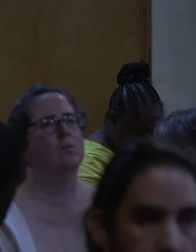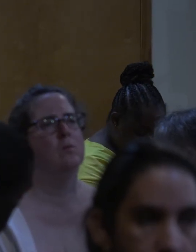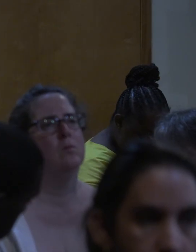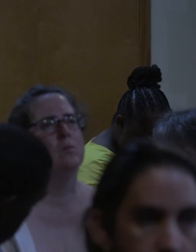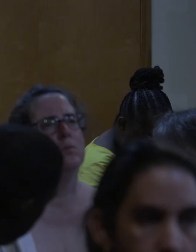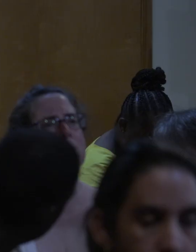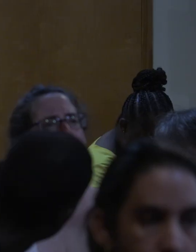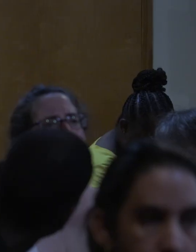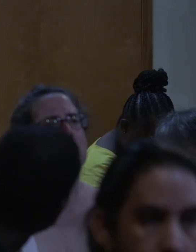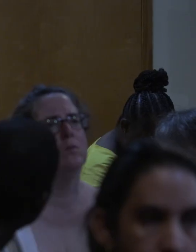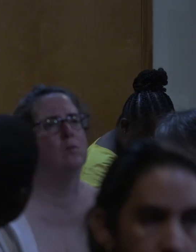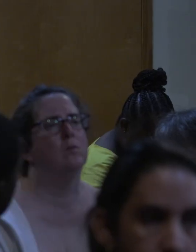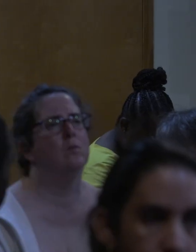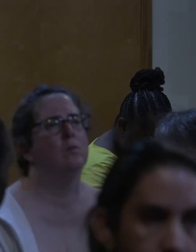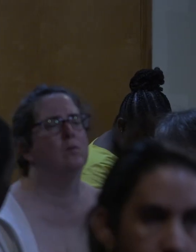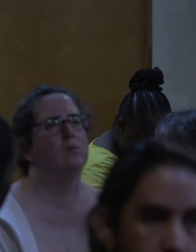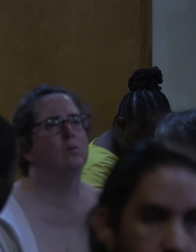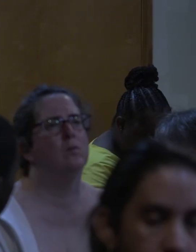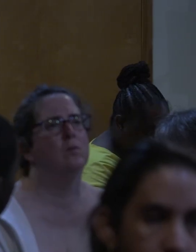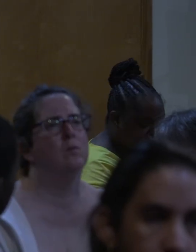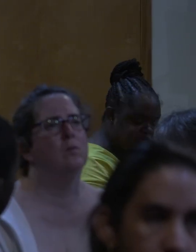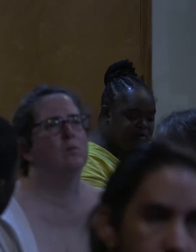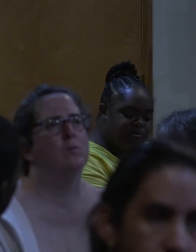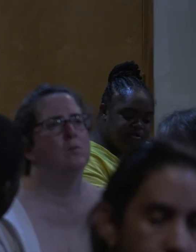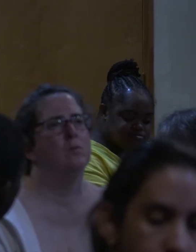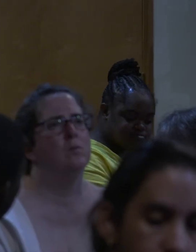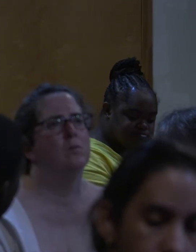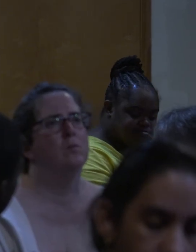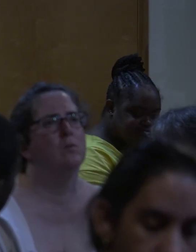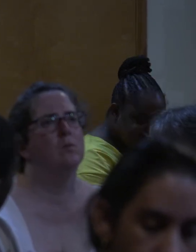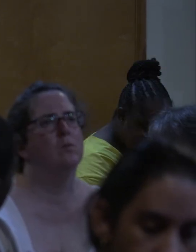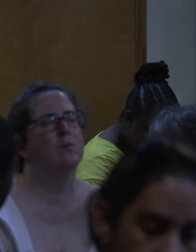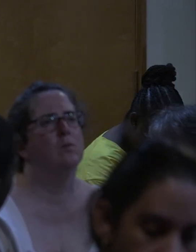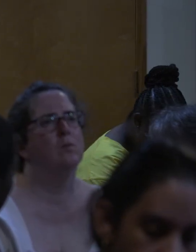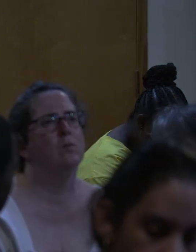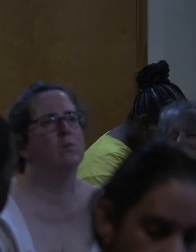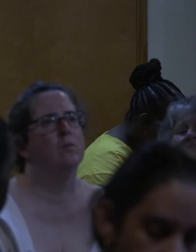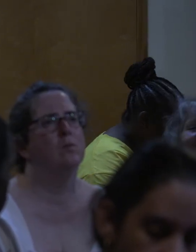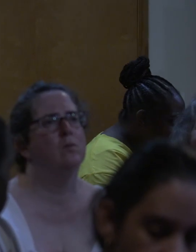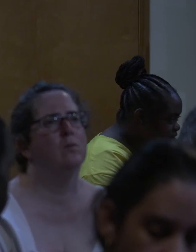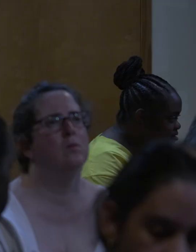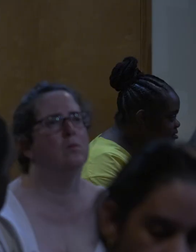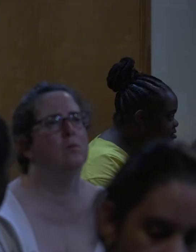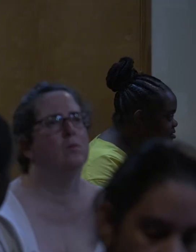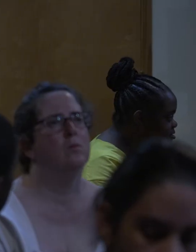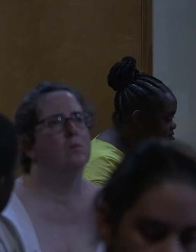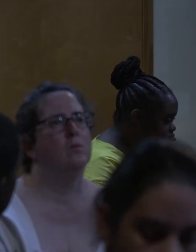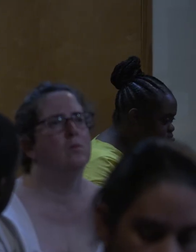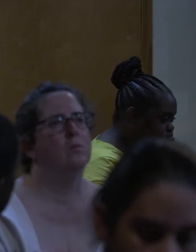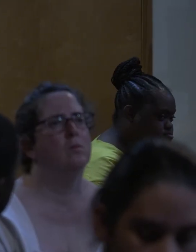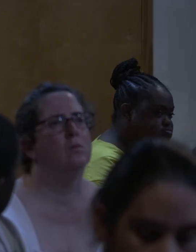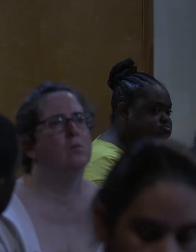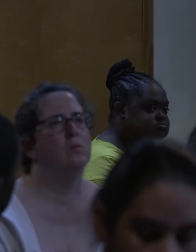native language? Burmese. Right. Write in Burmese and then translate. It's more difficult than English for me, right? More easier in English.